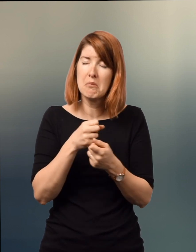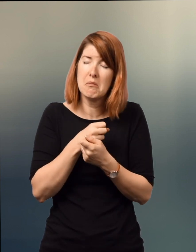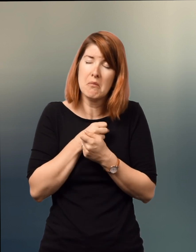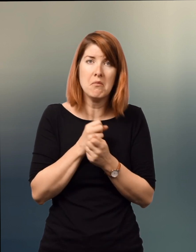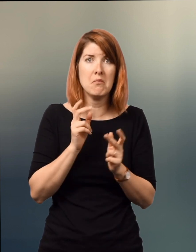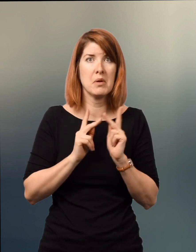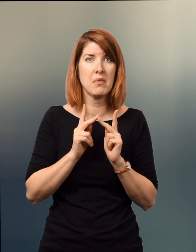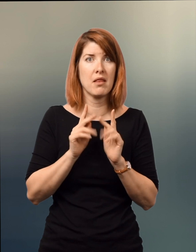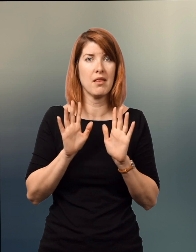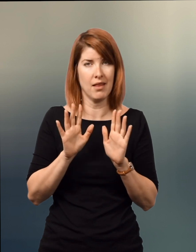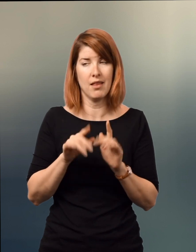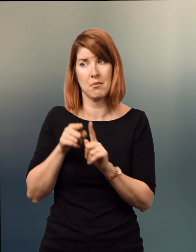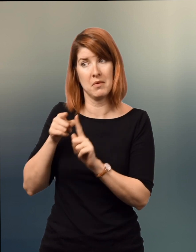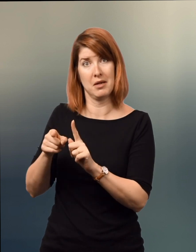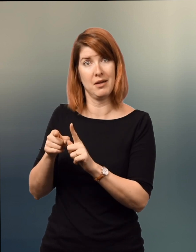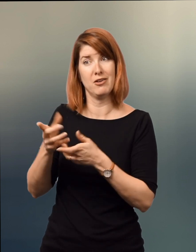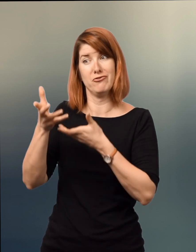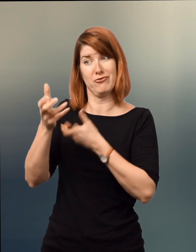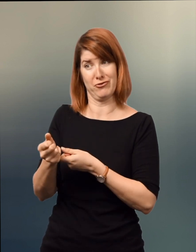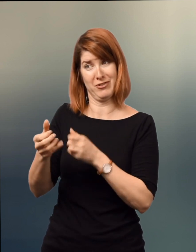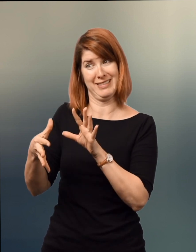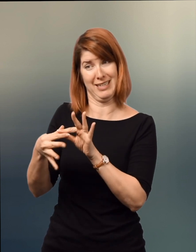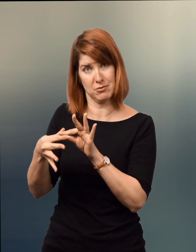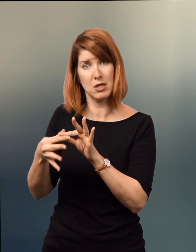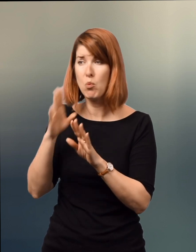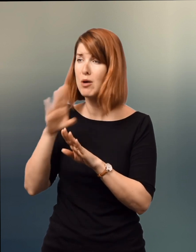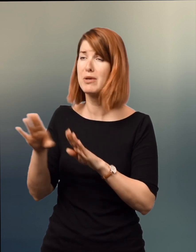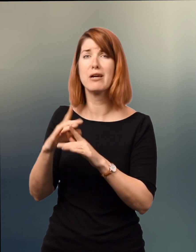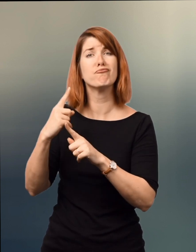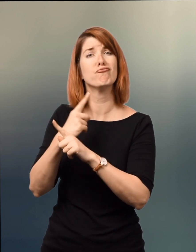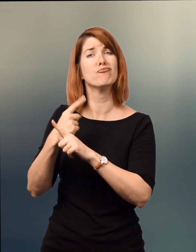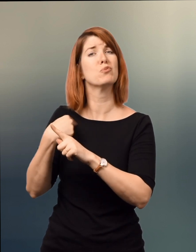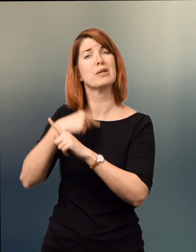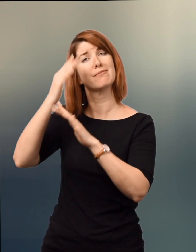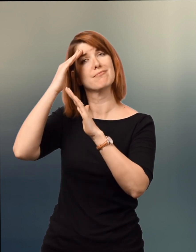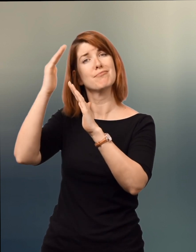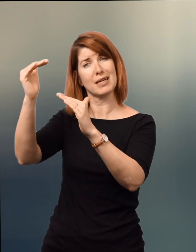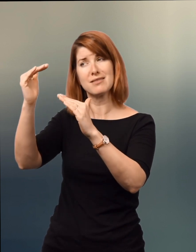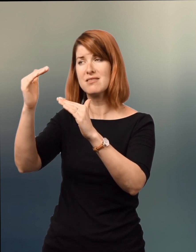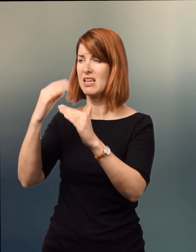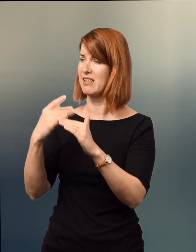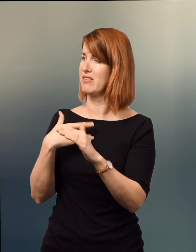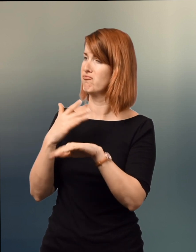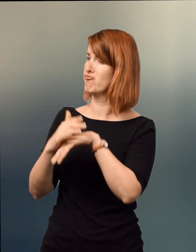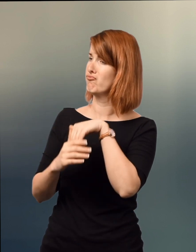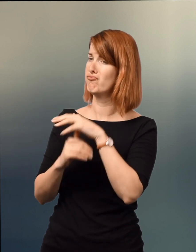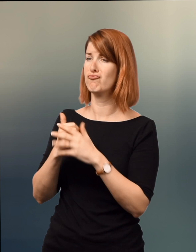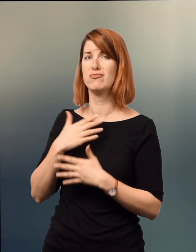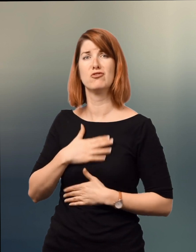environment with the same loving people, a securely attached child will generally act